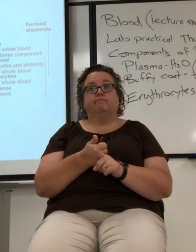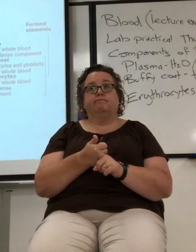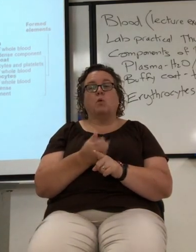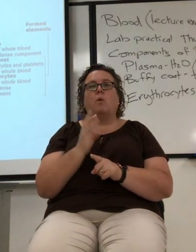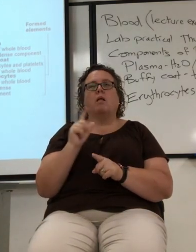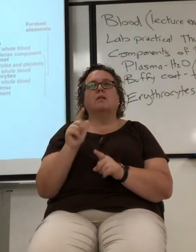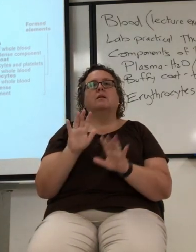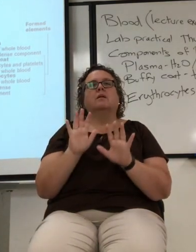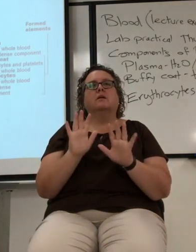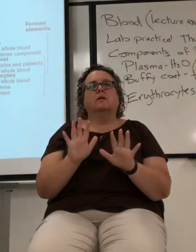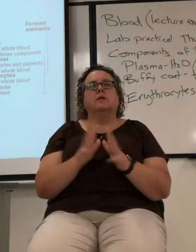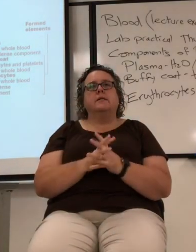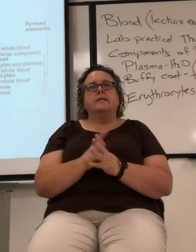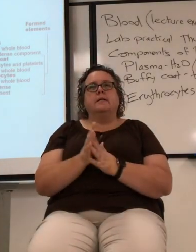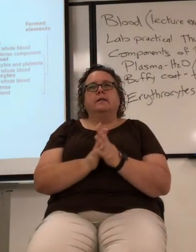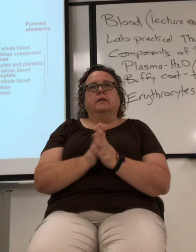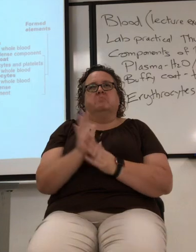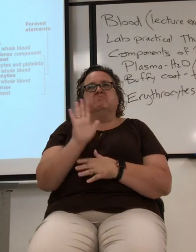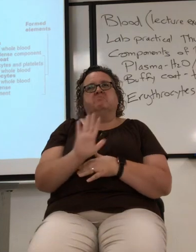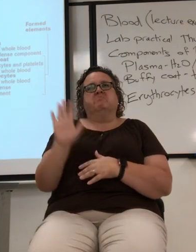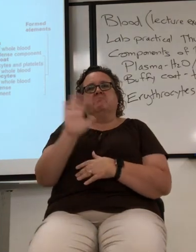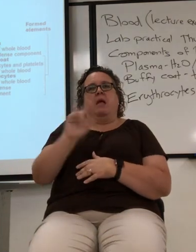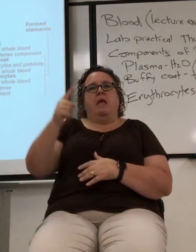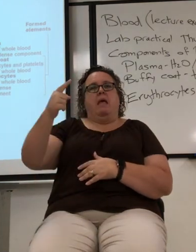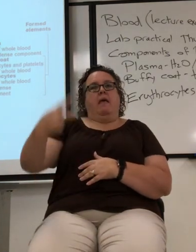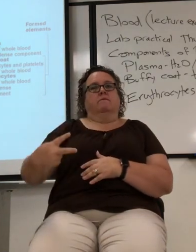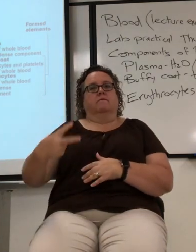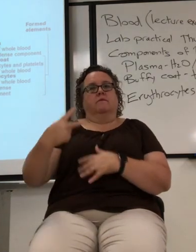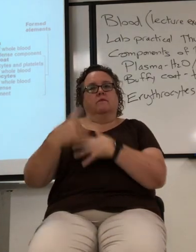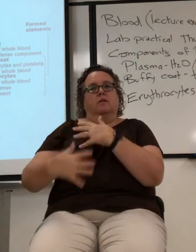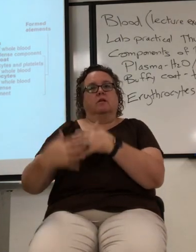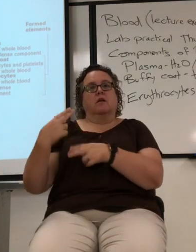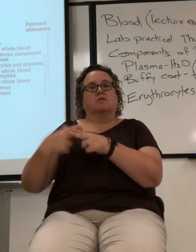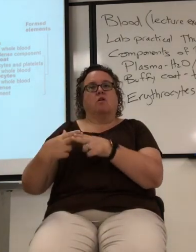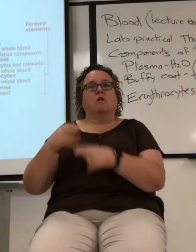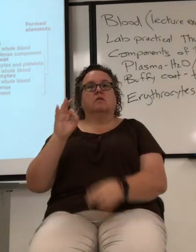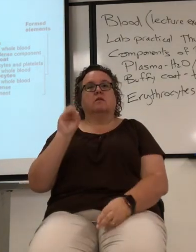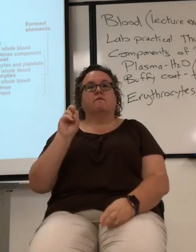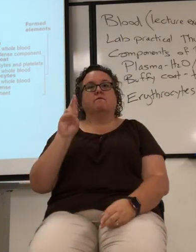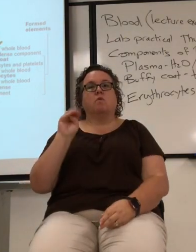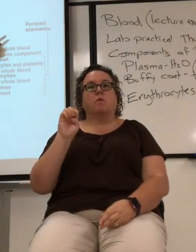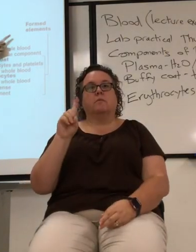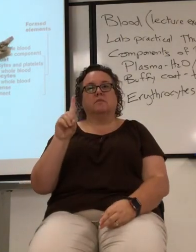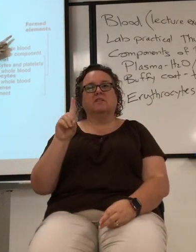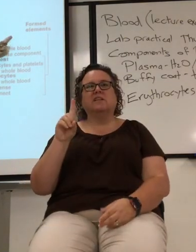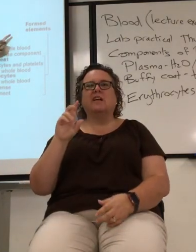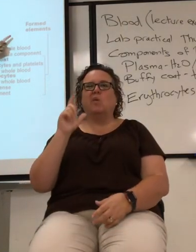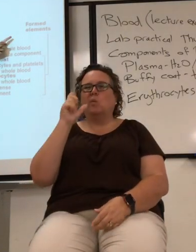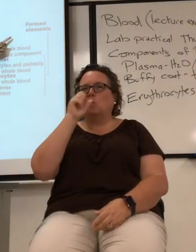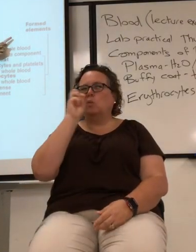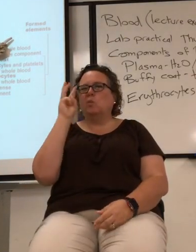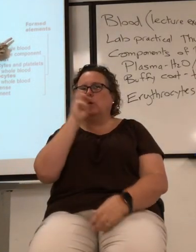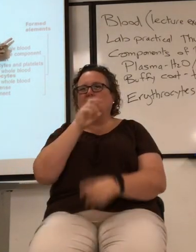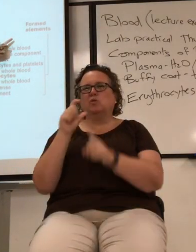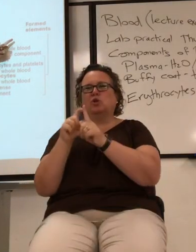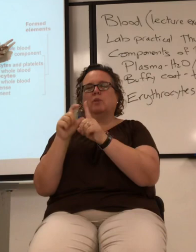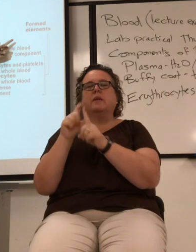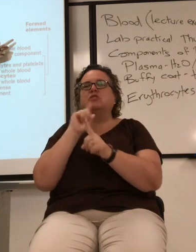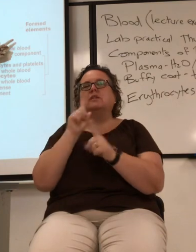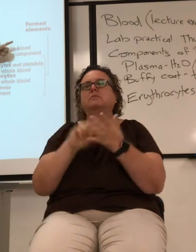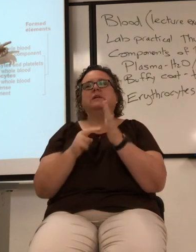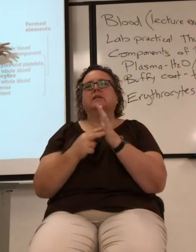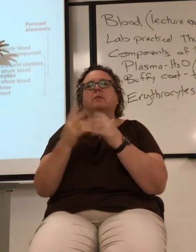well, I should say, about half of blood is what's called the formed elements. That's kind of a weird term. It's just the blood